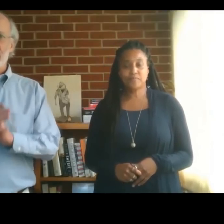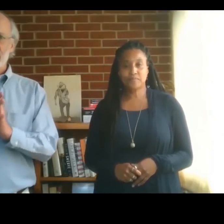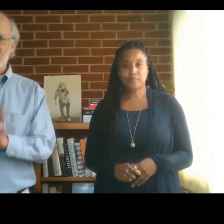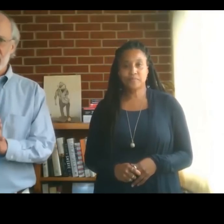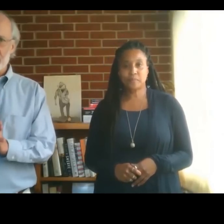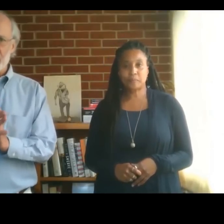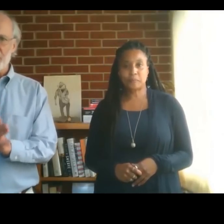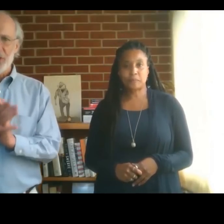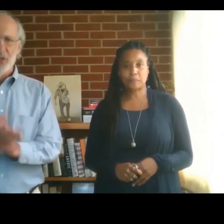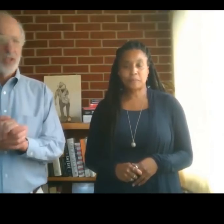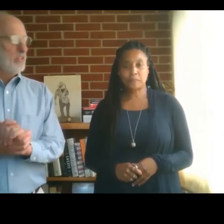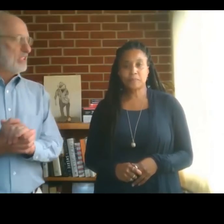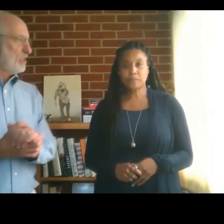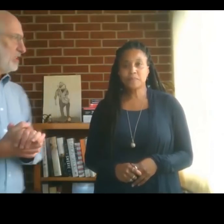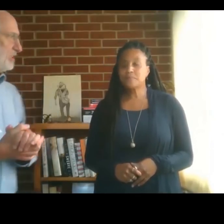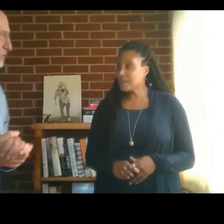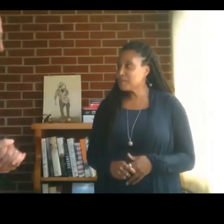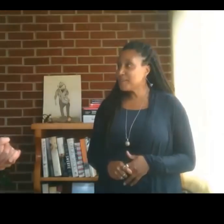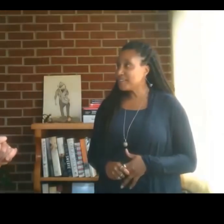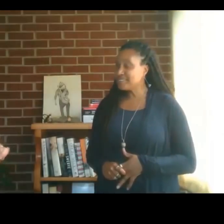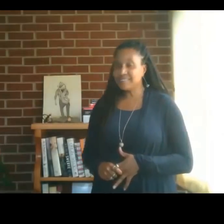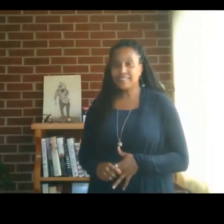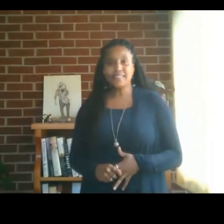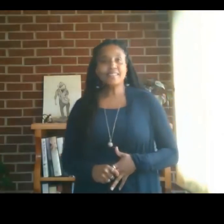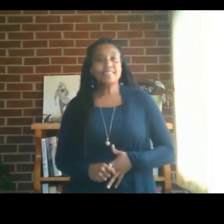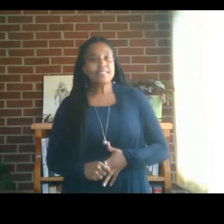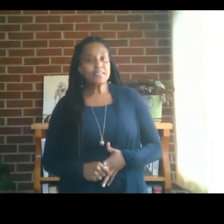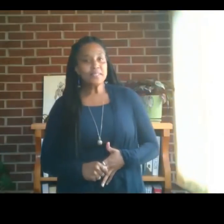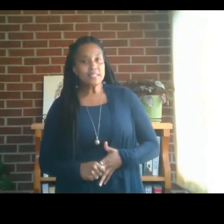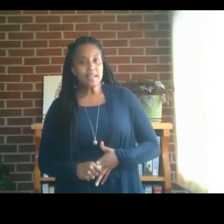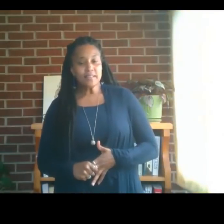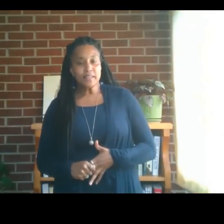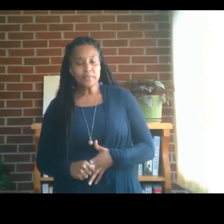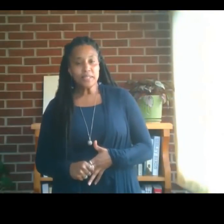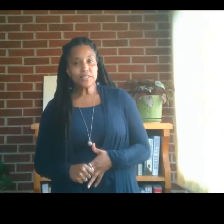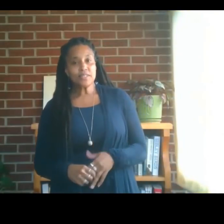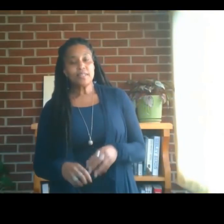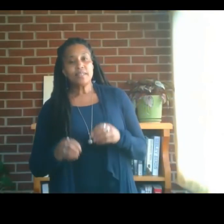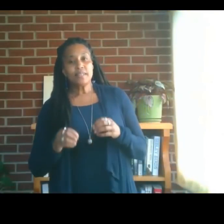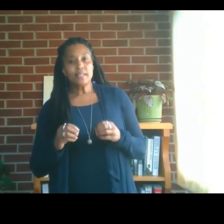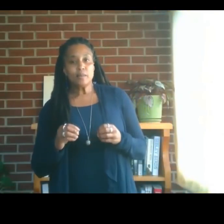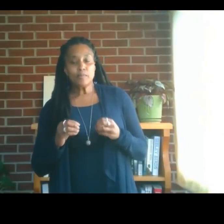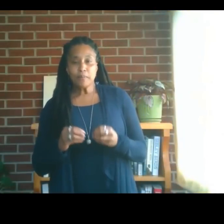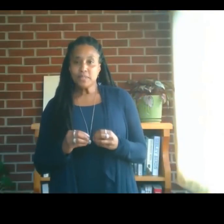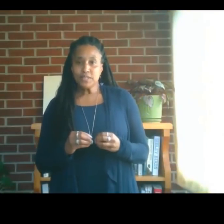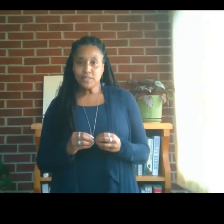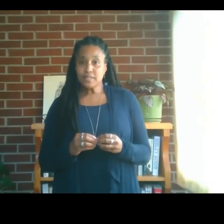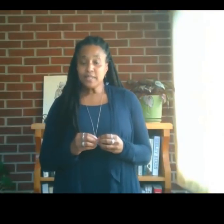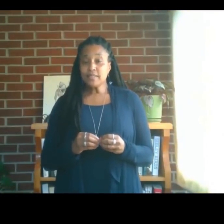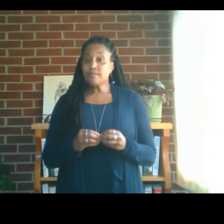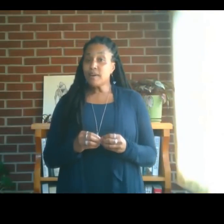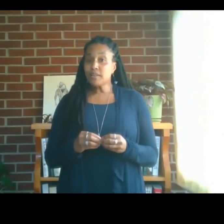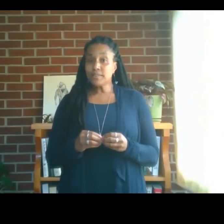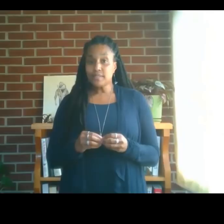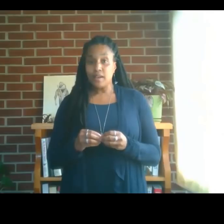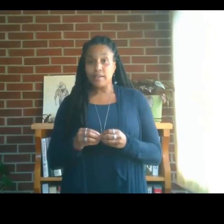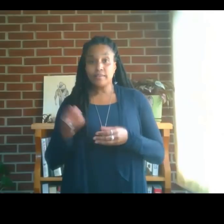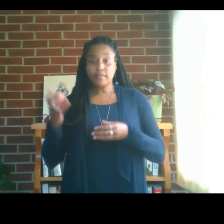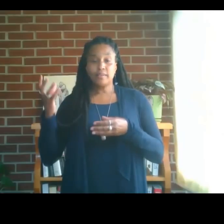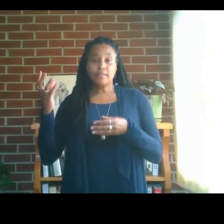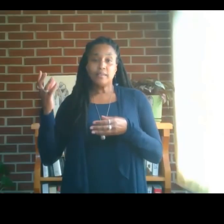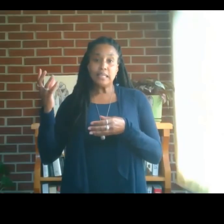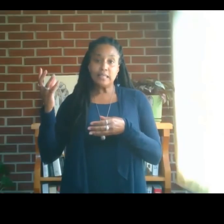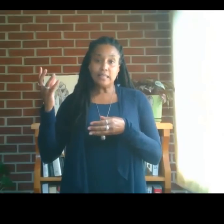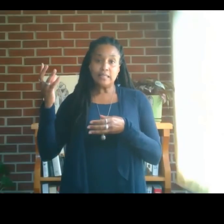a sample. Are you ready, Tanya? I'm ready. Thank you. So in sign language, the prepositions tend to follow the